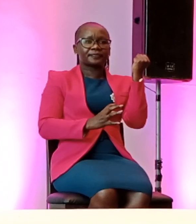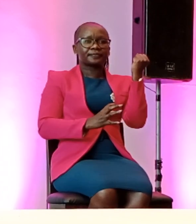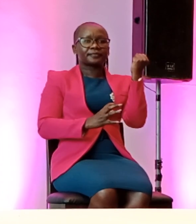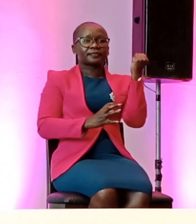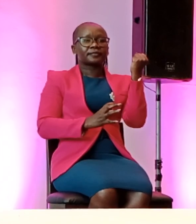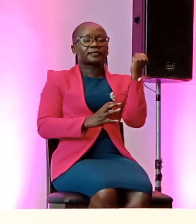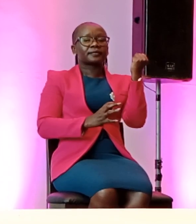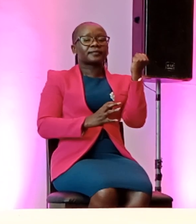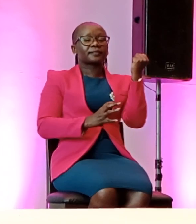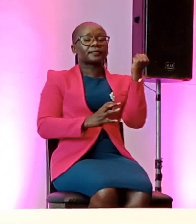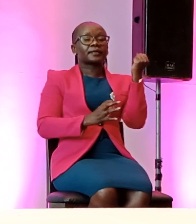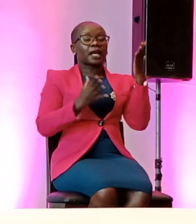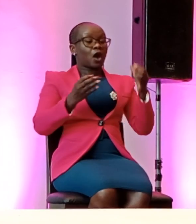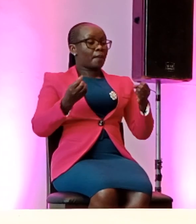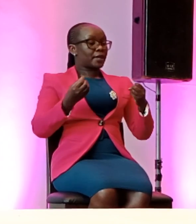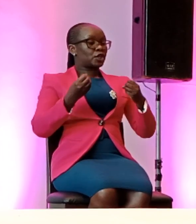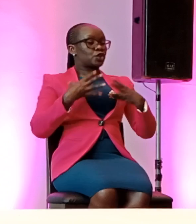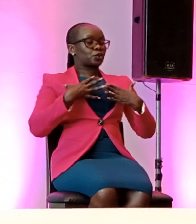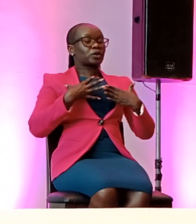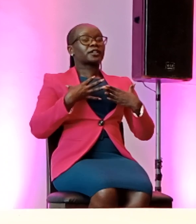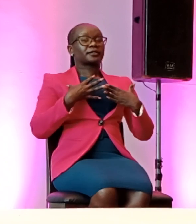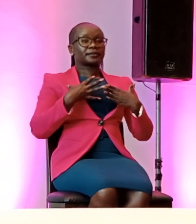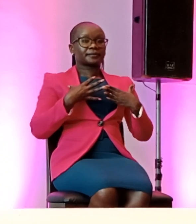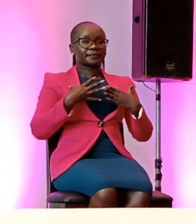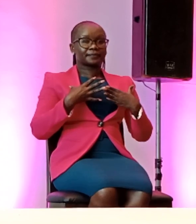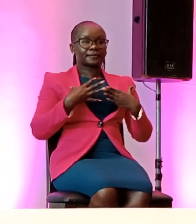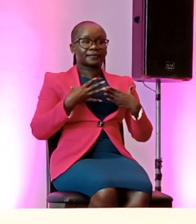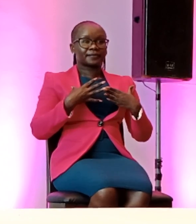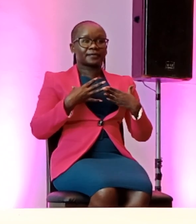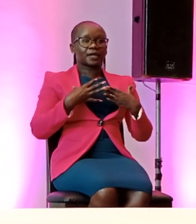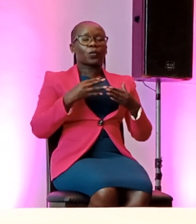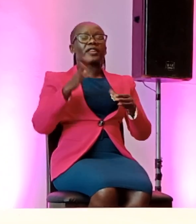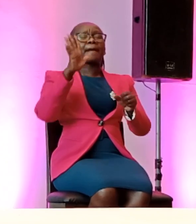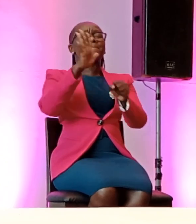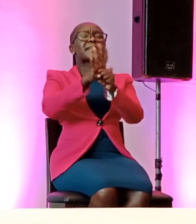And I came in shockingly second with